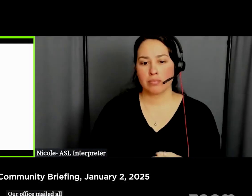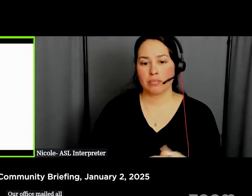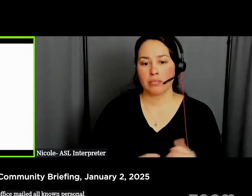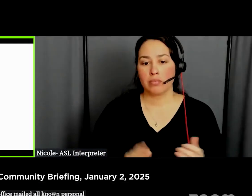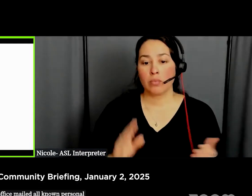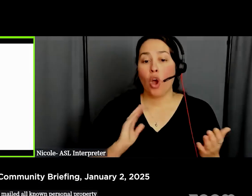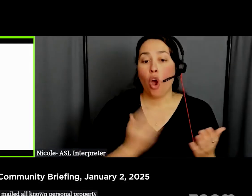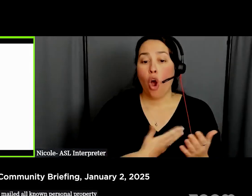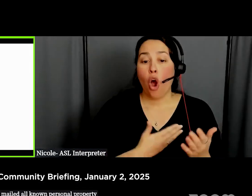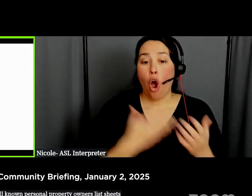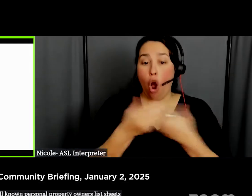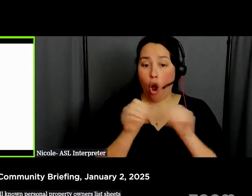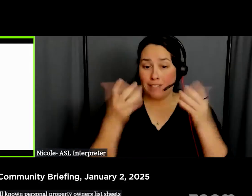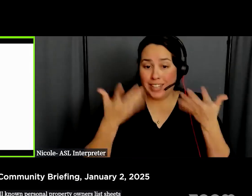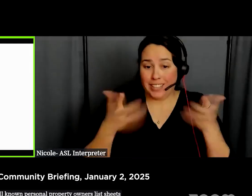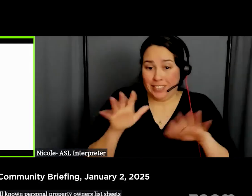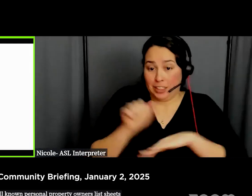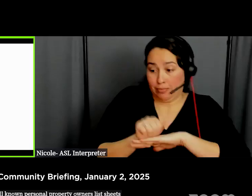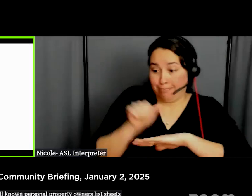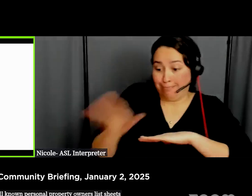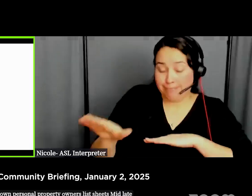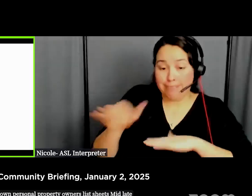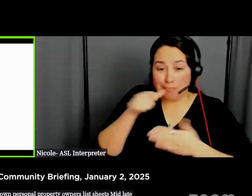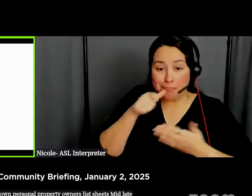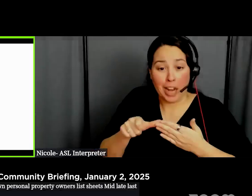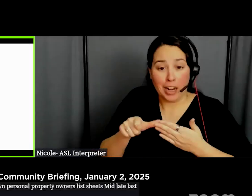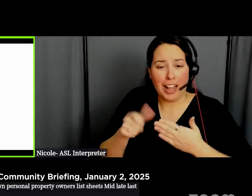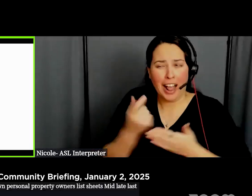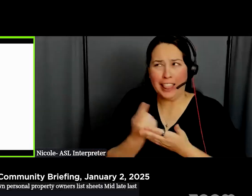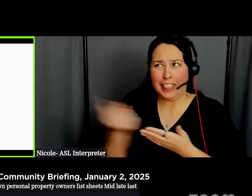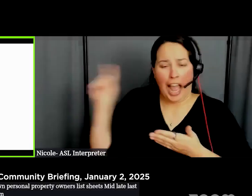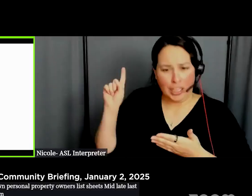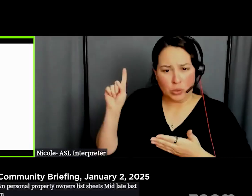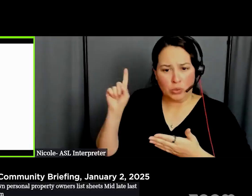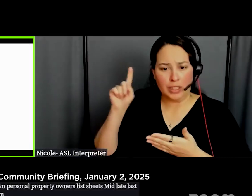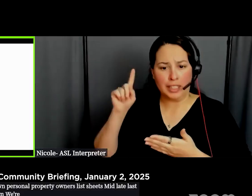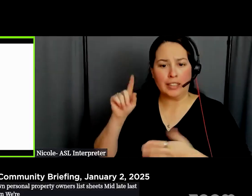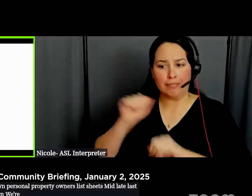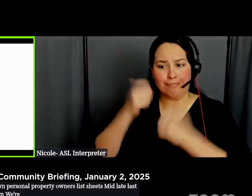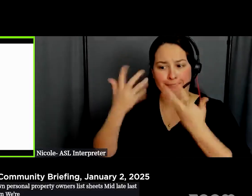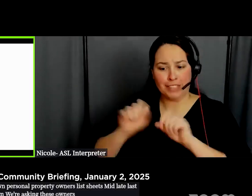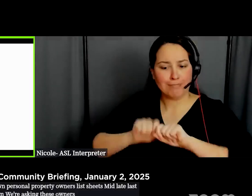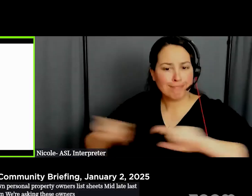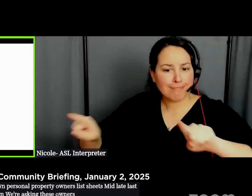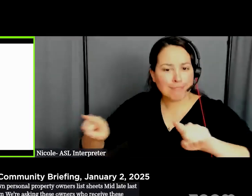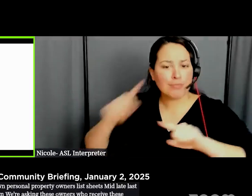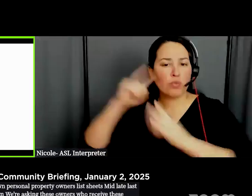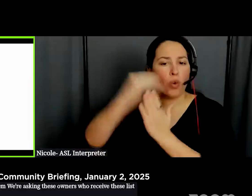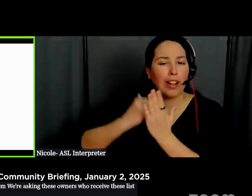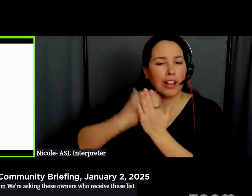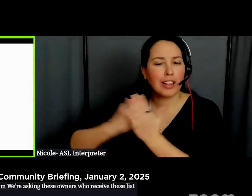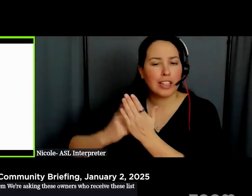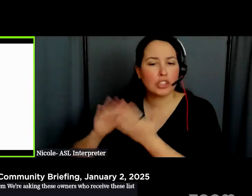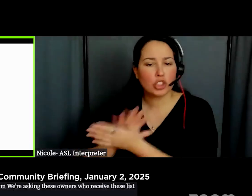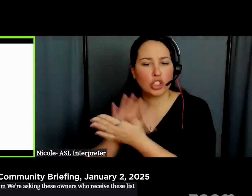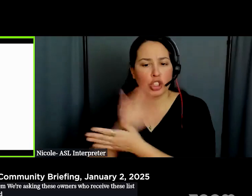owners list sheets mid-late last week. We're asking these owners who receive these list sheets to fill those out and return